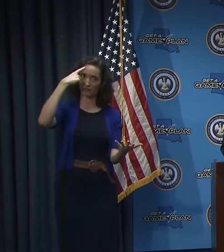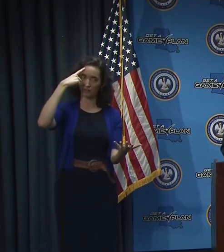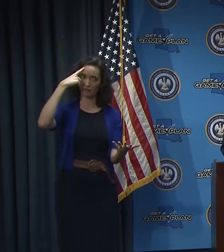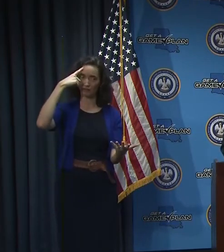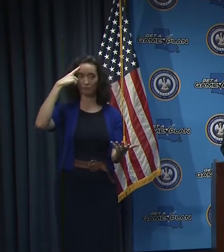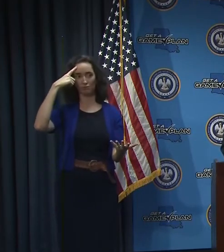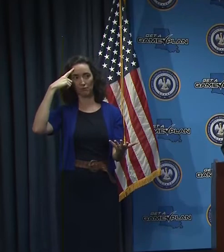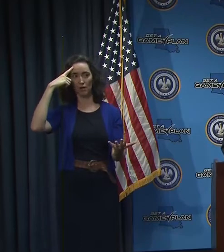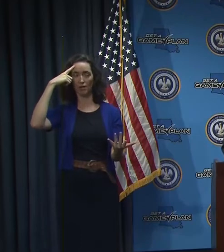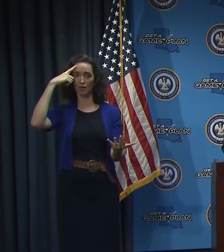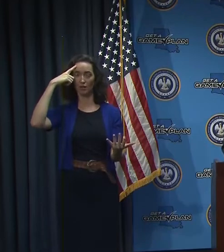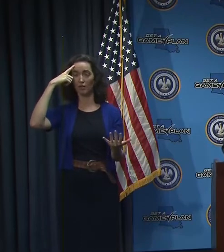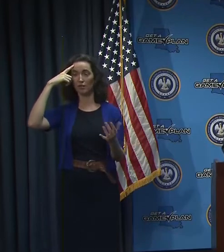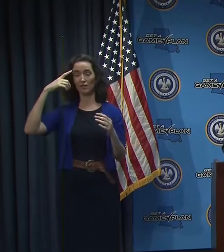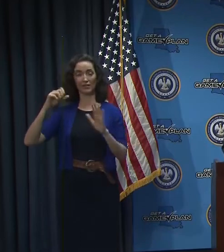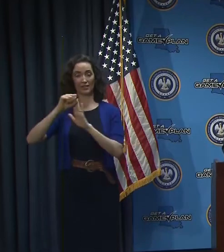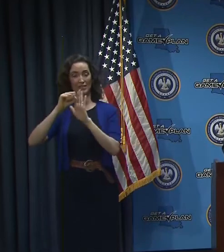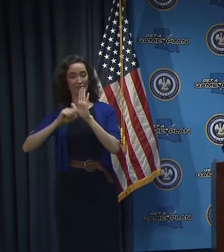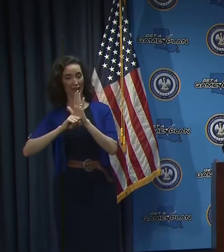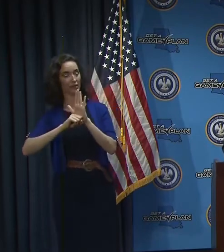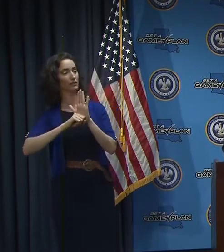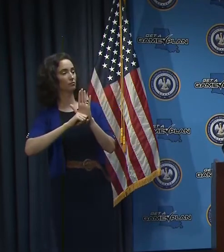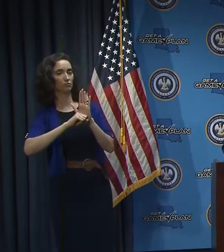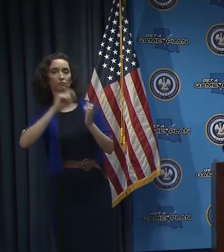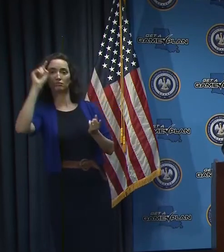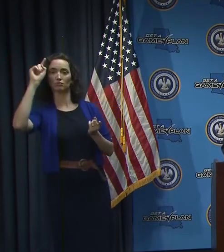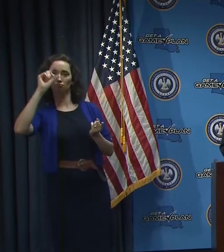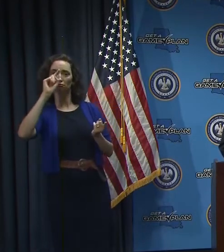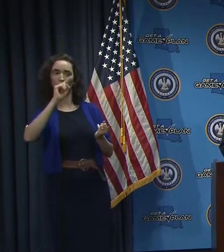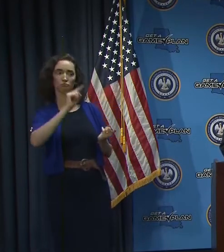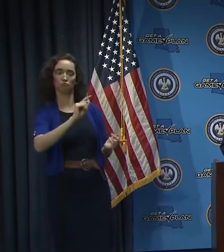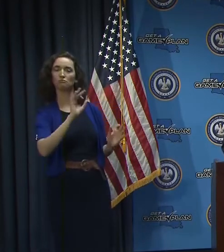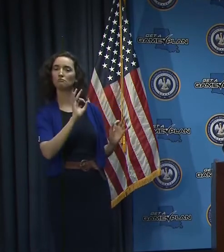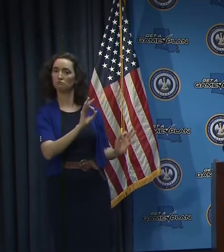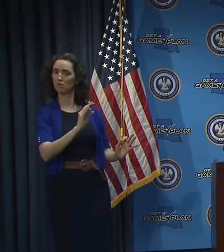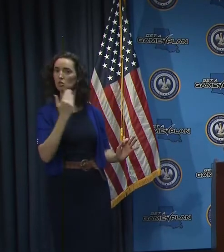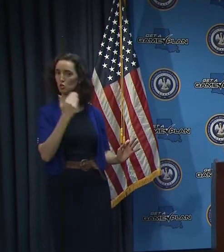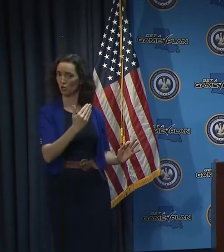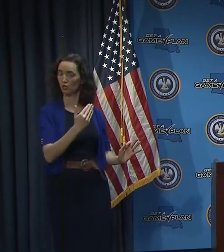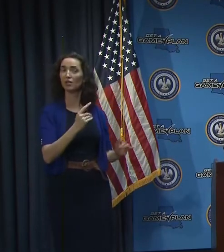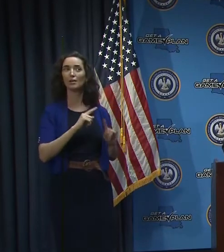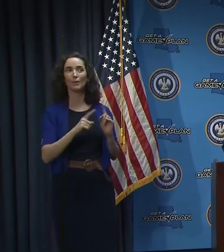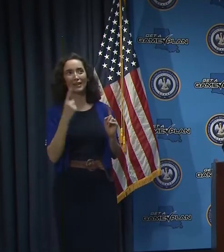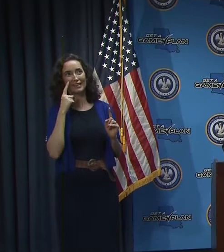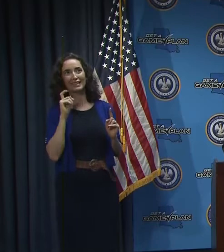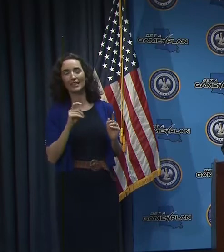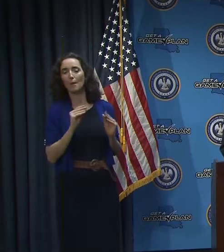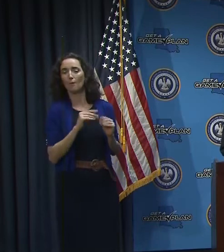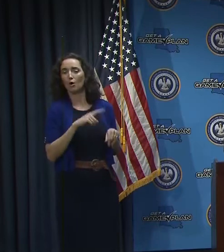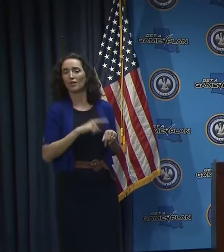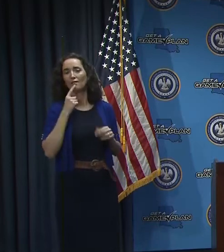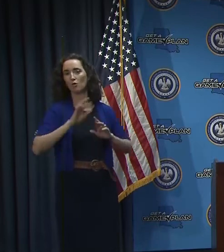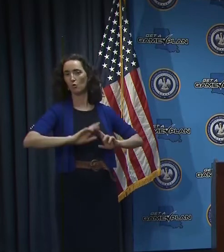overall the trajectory of the state is really positive, but we think that it's going to take a little bit more time for us to be in this